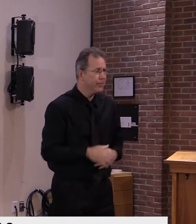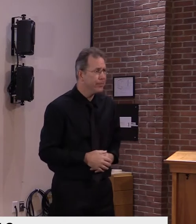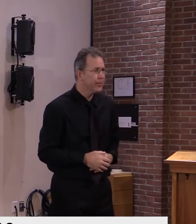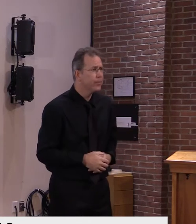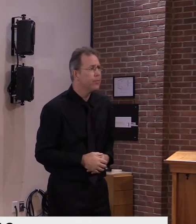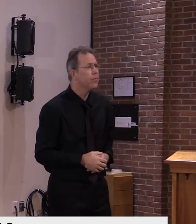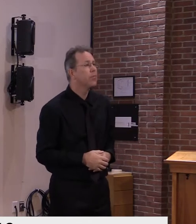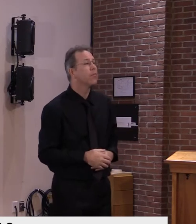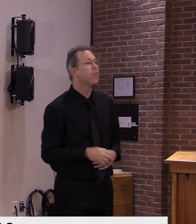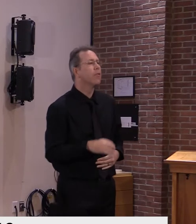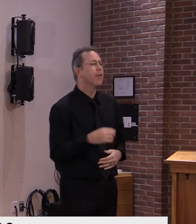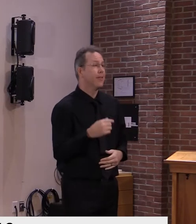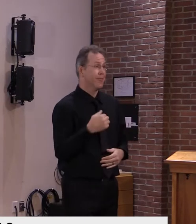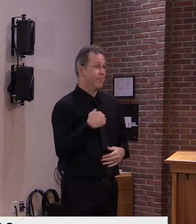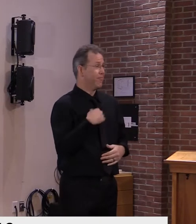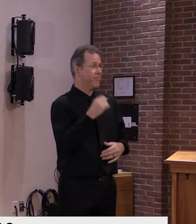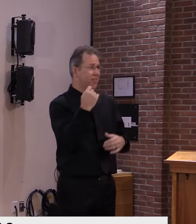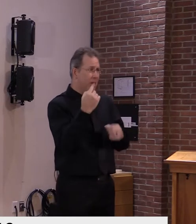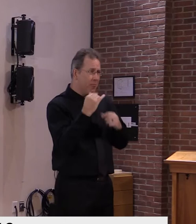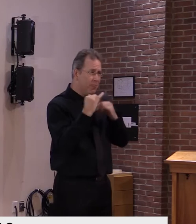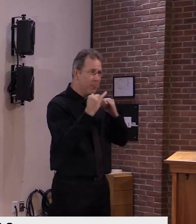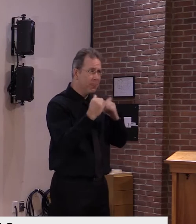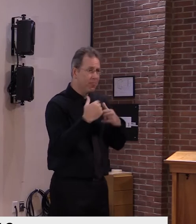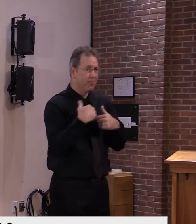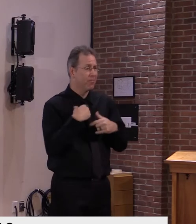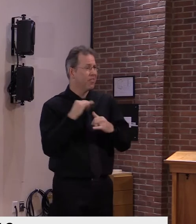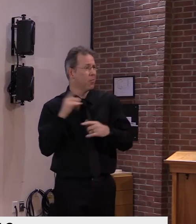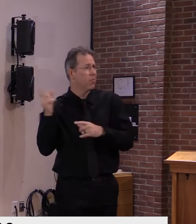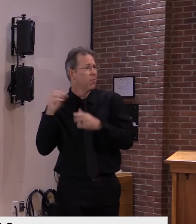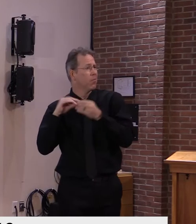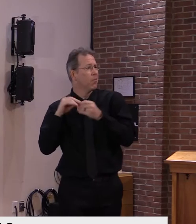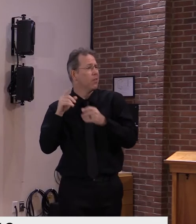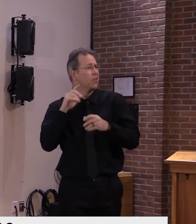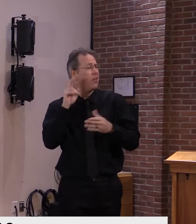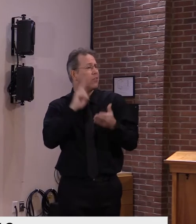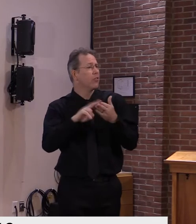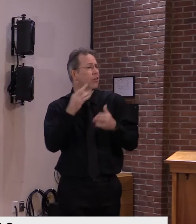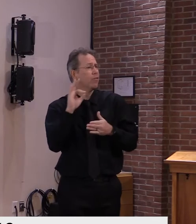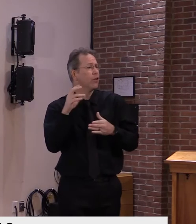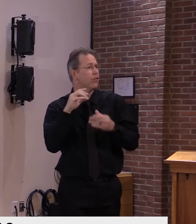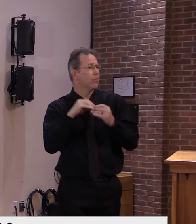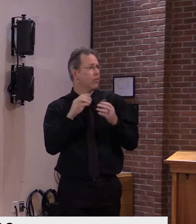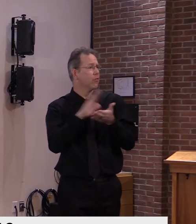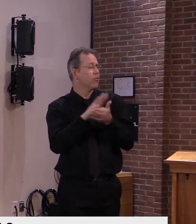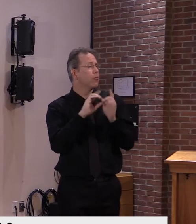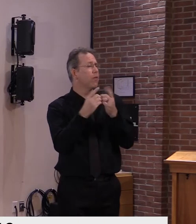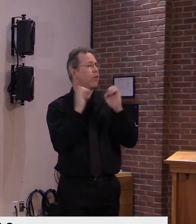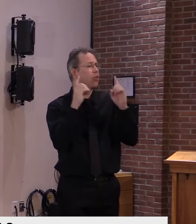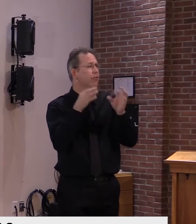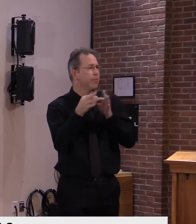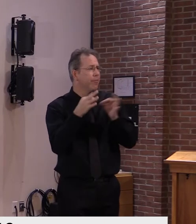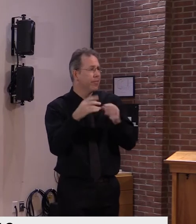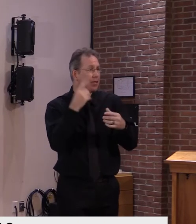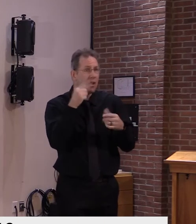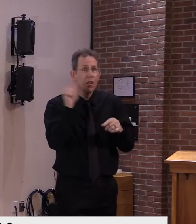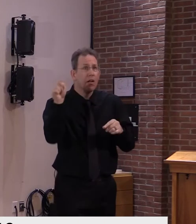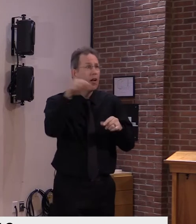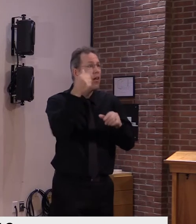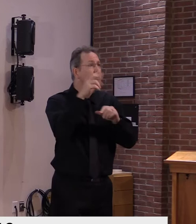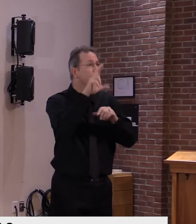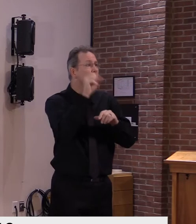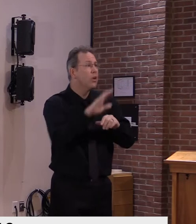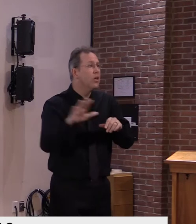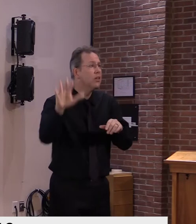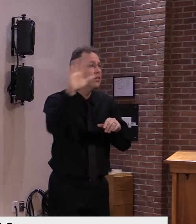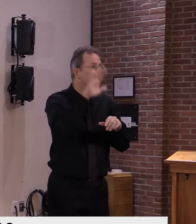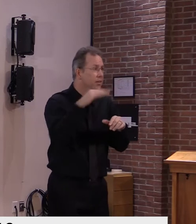Secretary French, was heartened by the New York Times survey conducted through the country, which stated that only 27% of